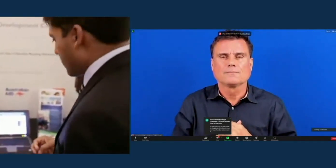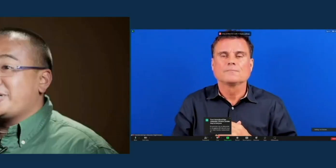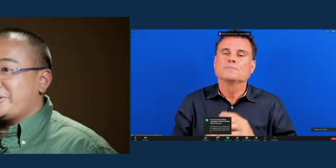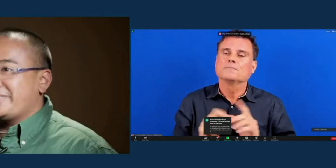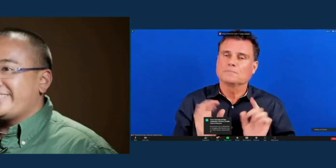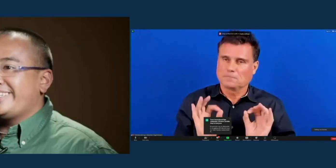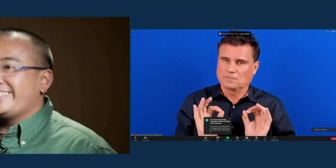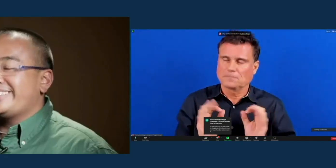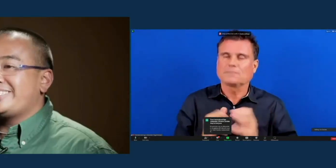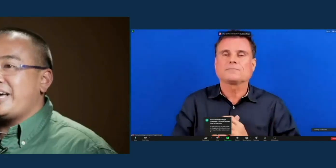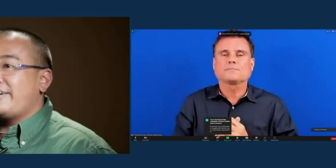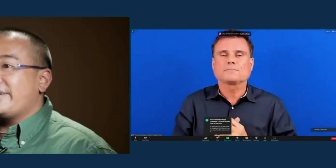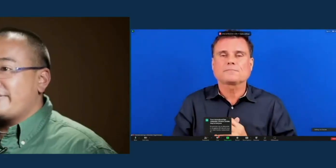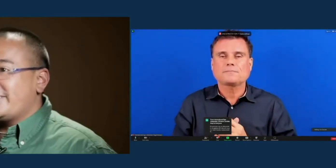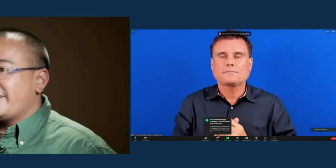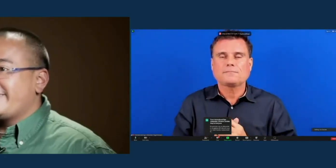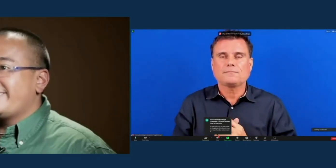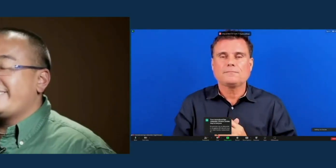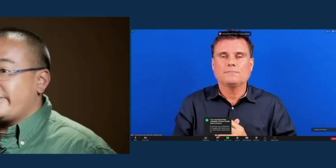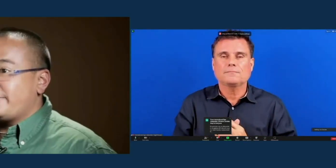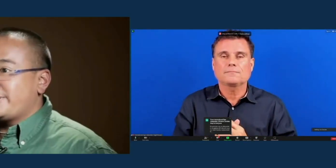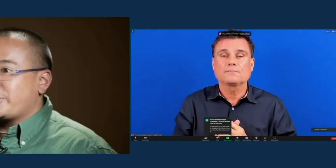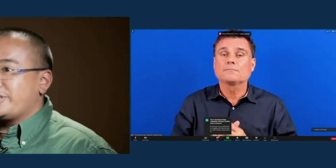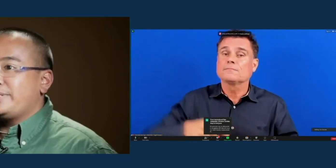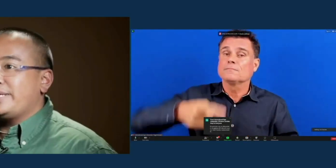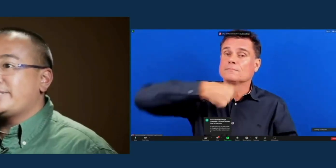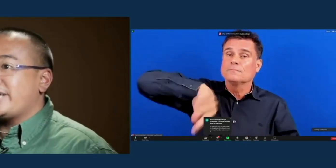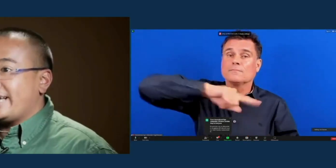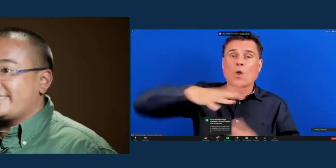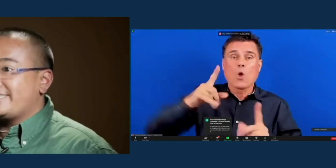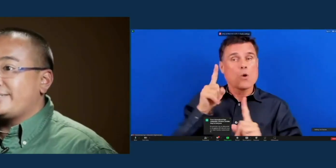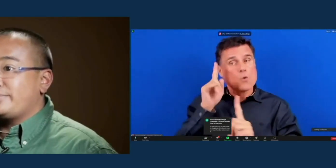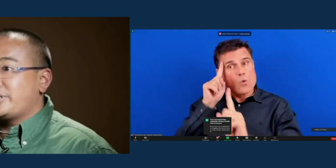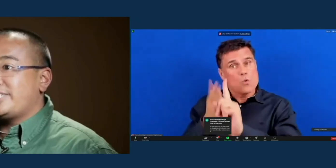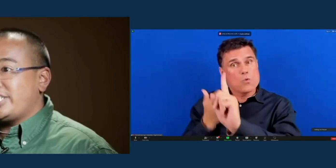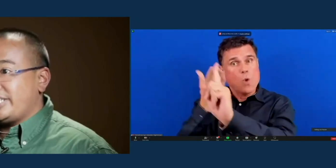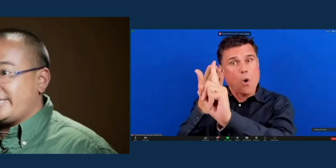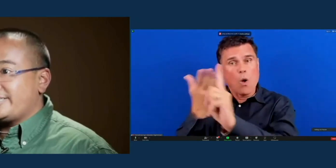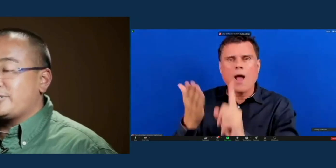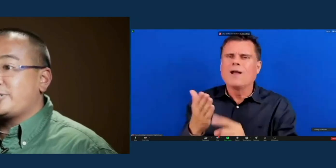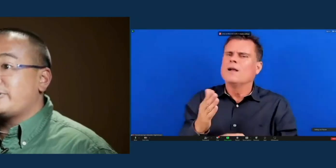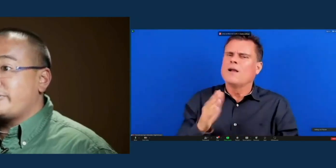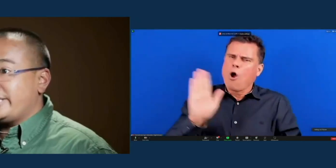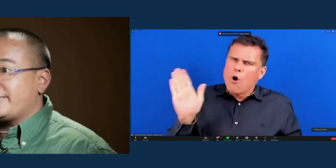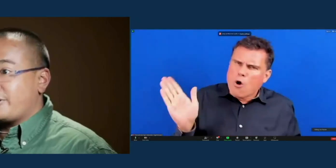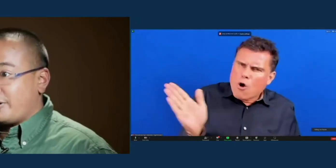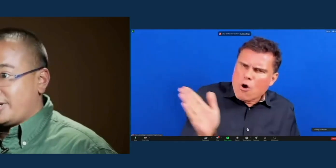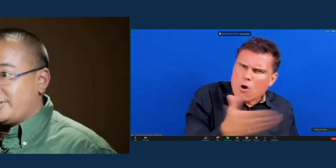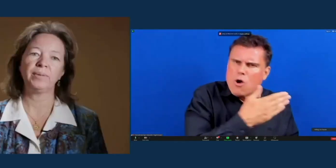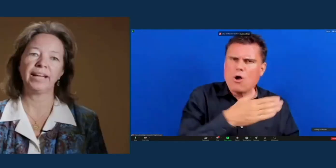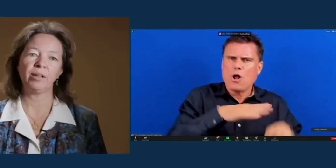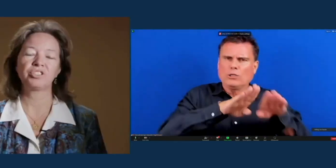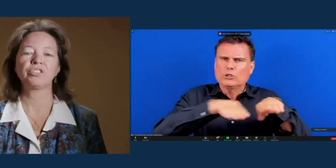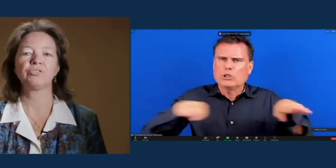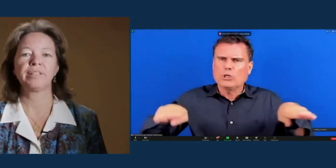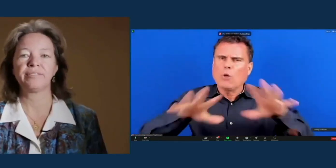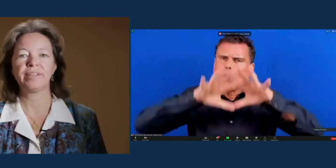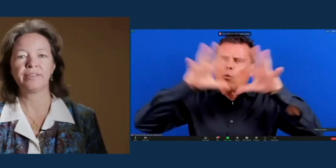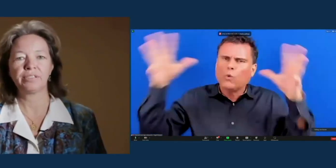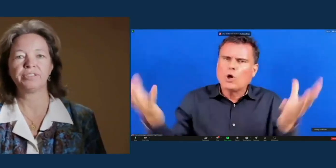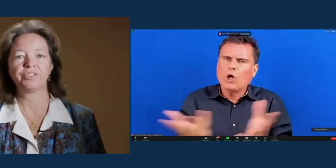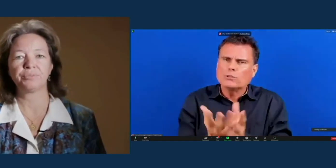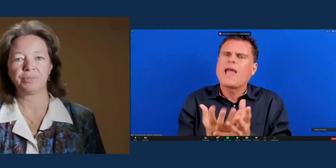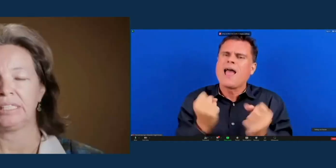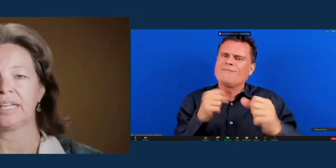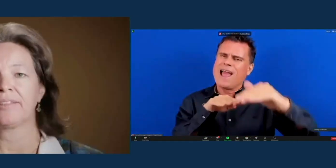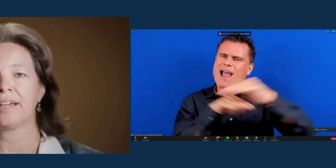Our goal is to have every child in the developing world be able to access the book that she needs in order to read and grow. We help children that have never